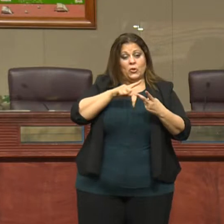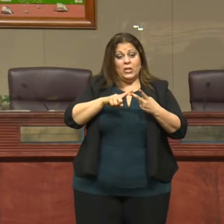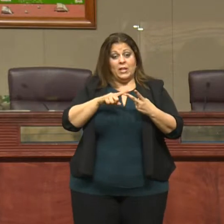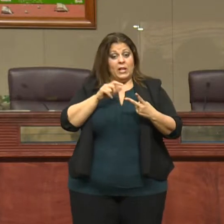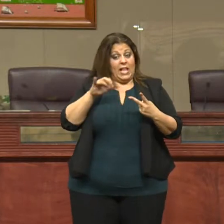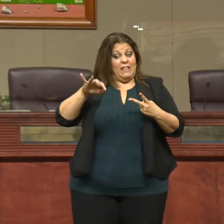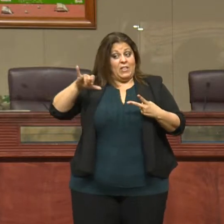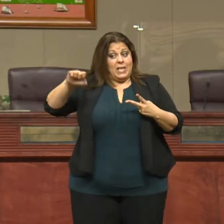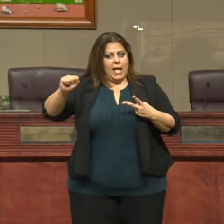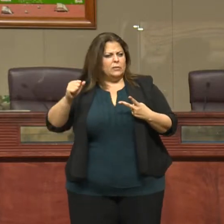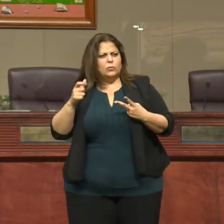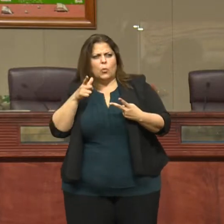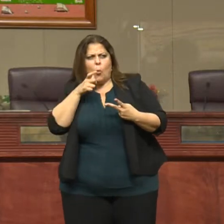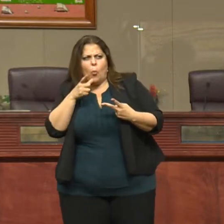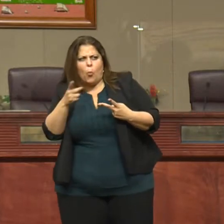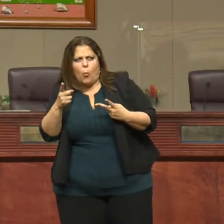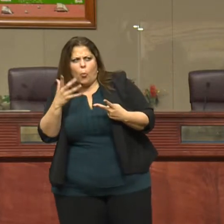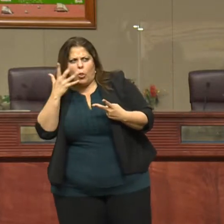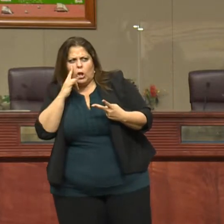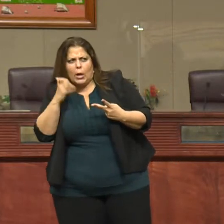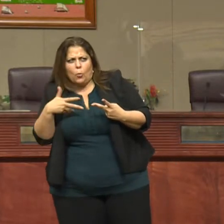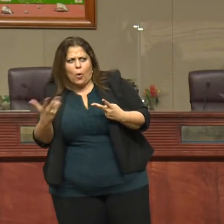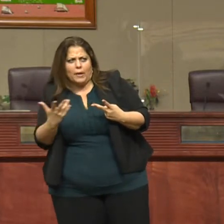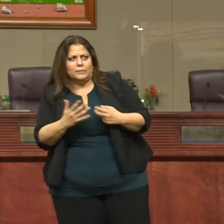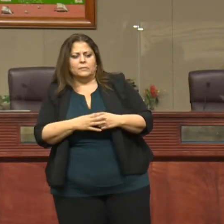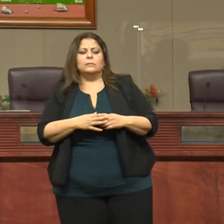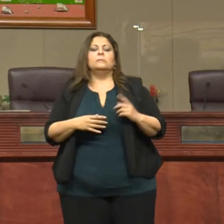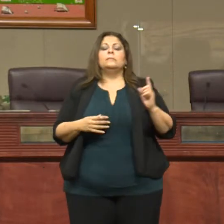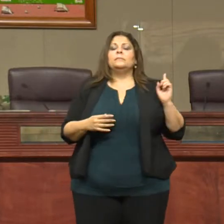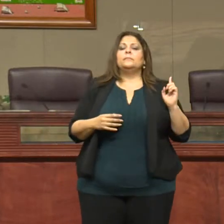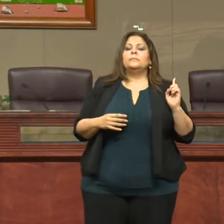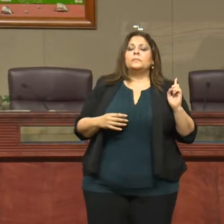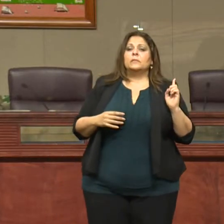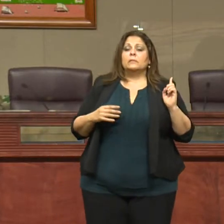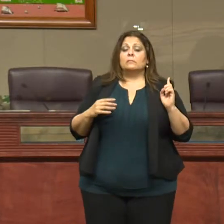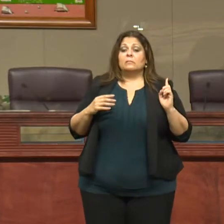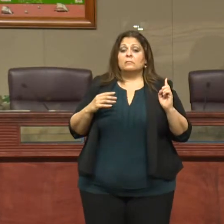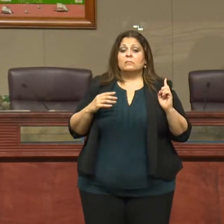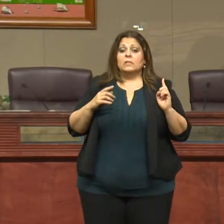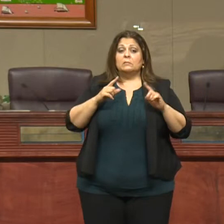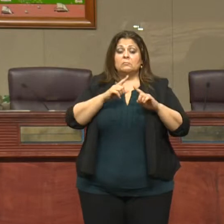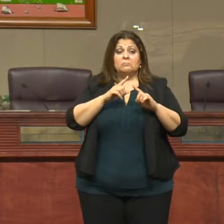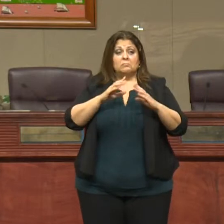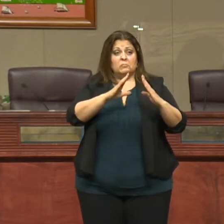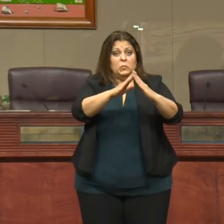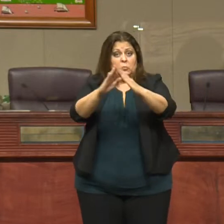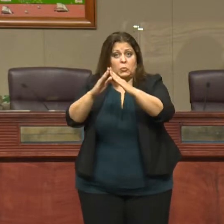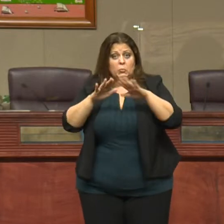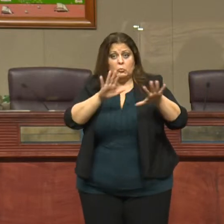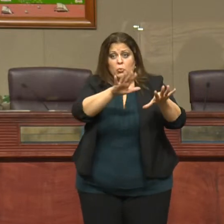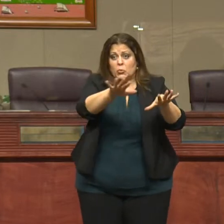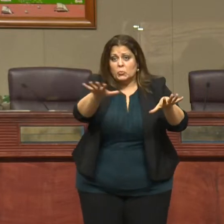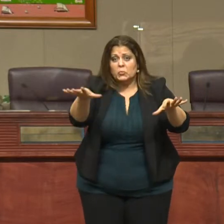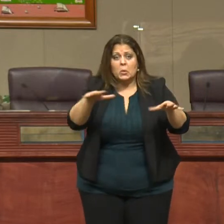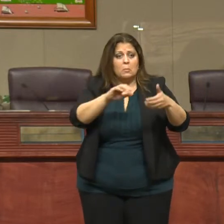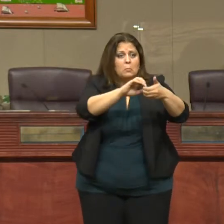We have had conversations with different community partners or stakeholders